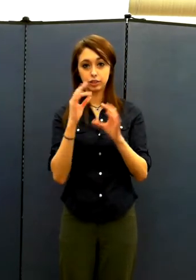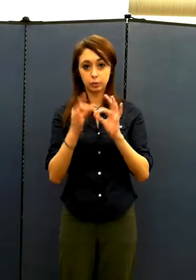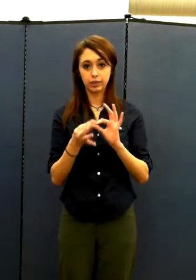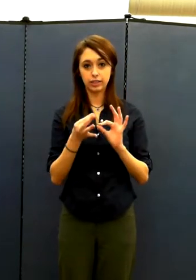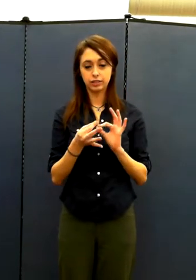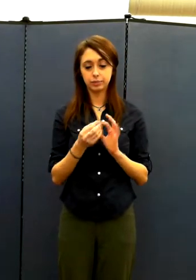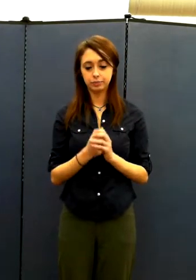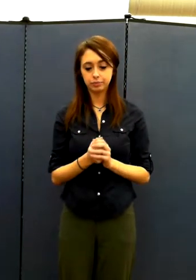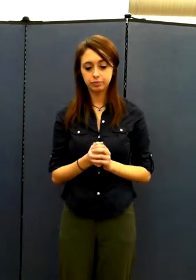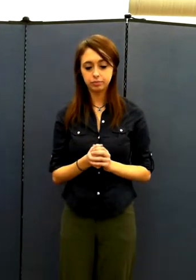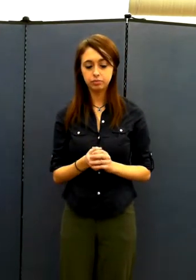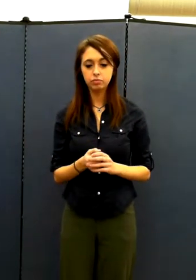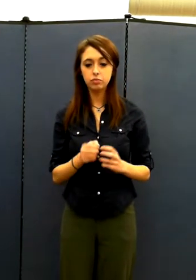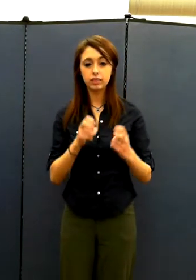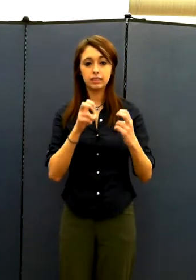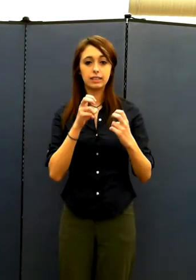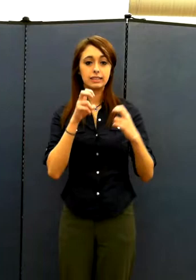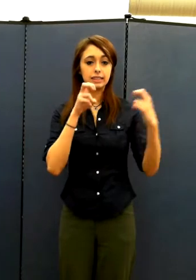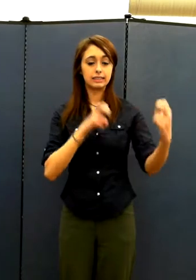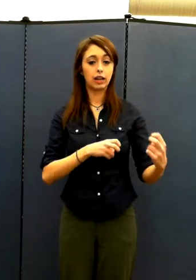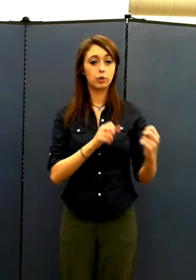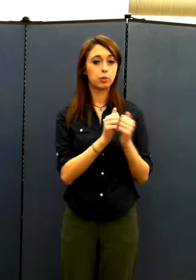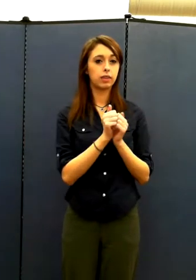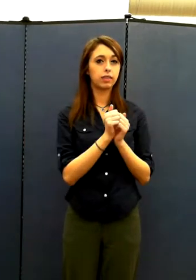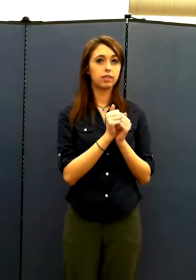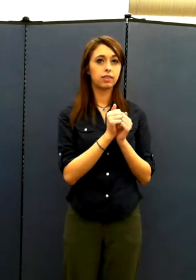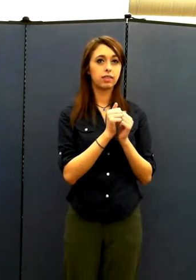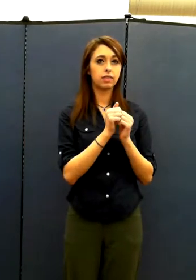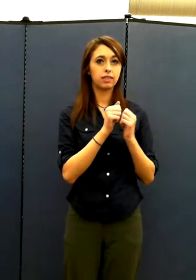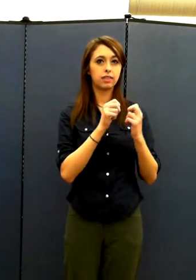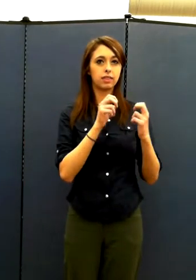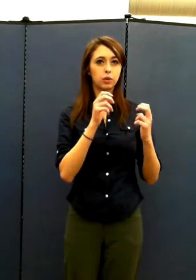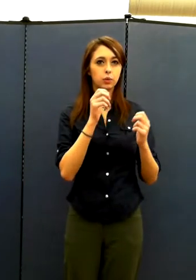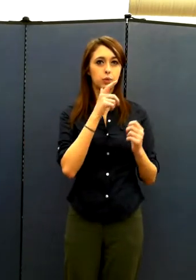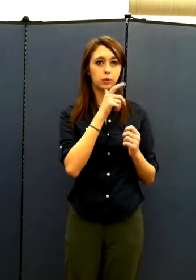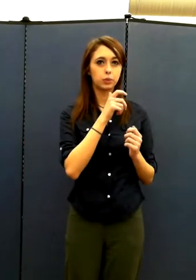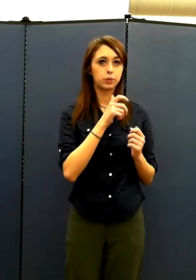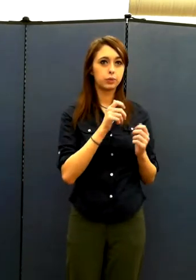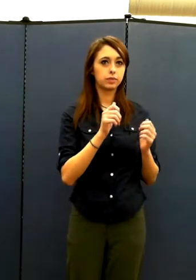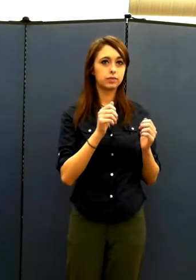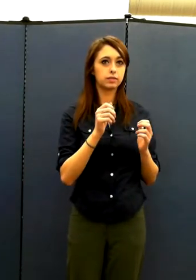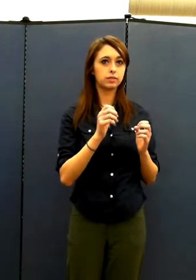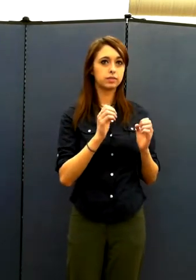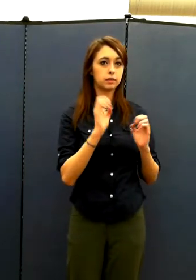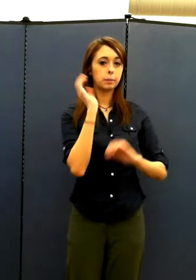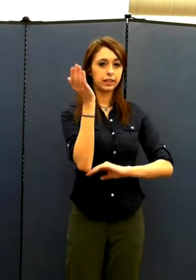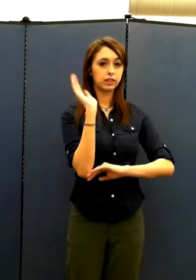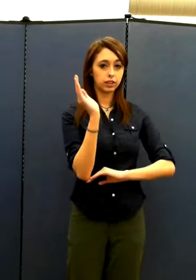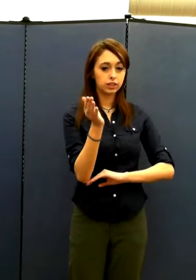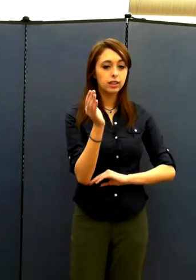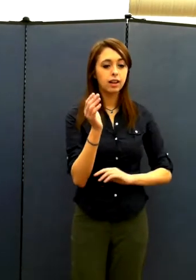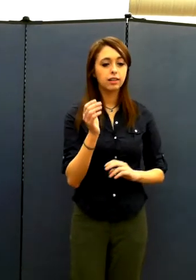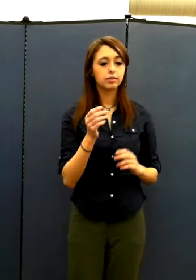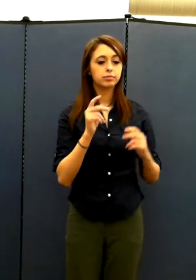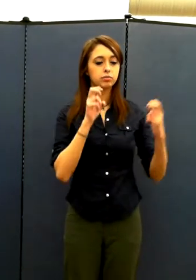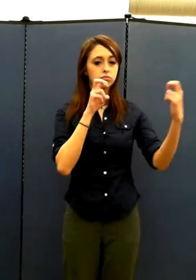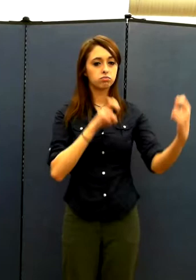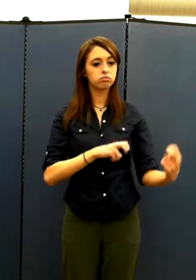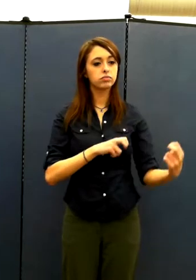sat down, and I said, can you just give me what were the key points that these employees really need to know? And so they told me, so then I went back to this